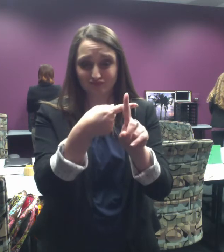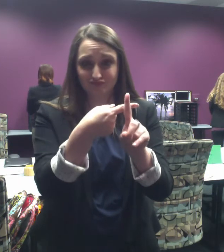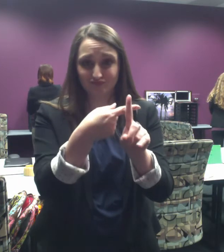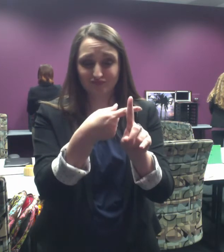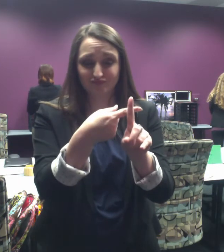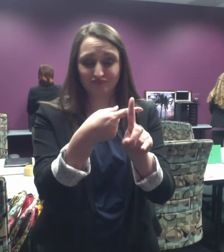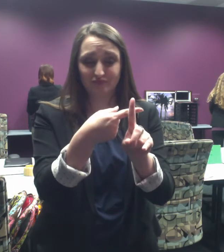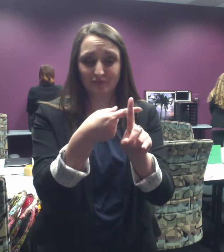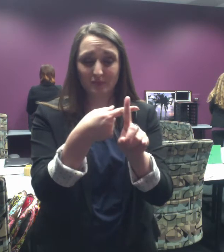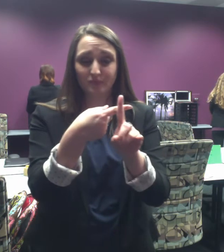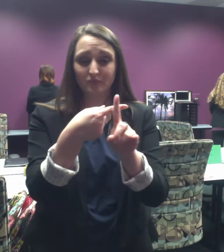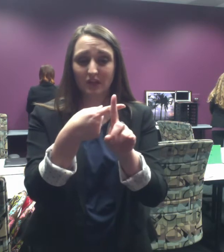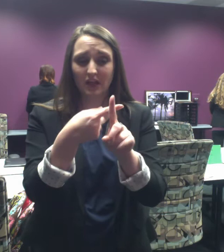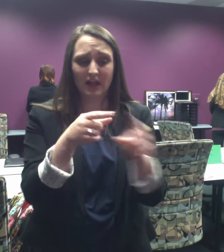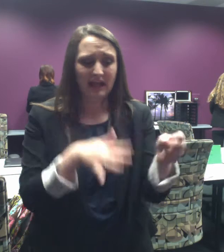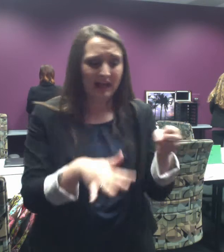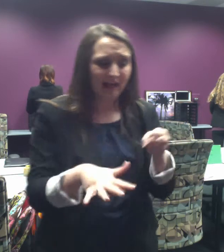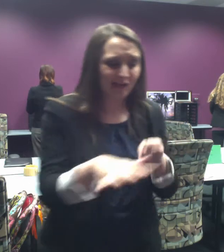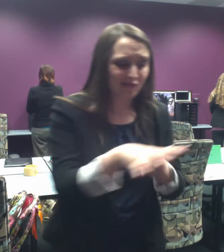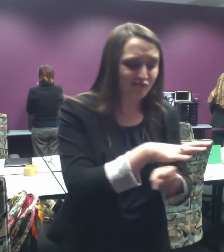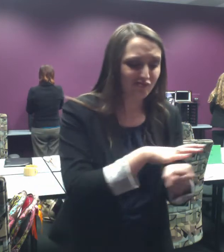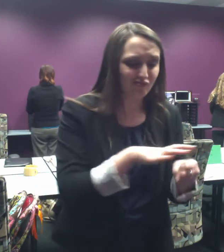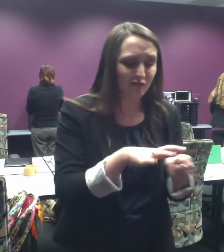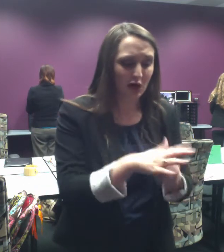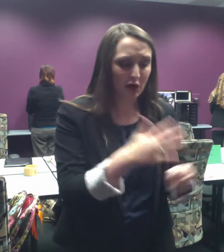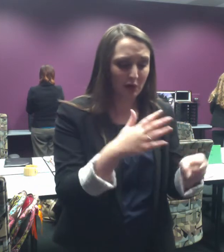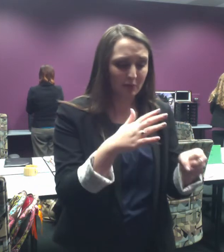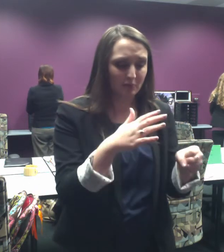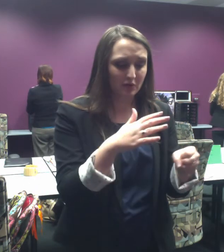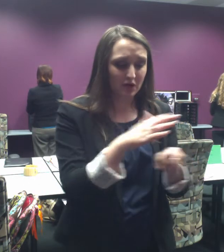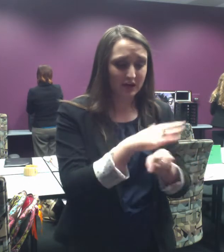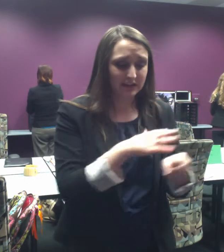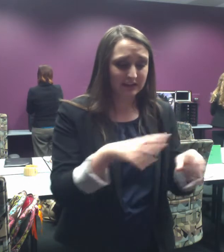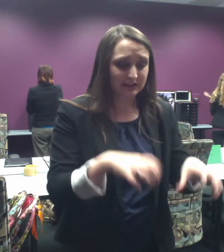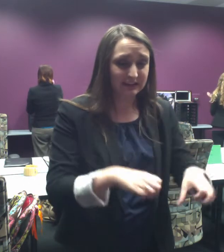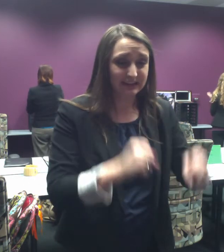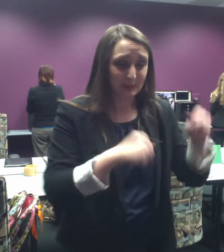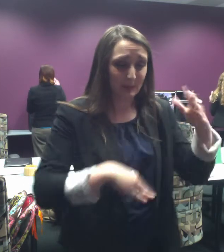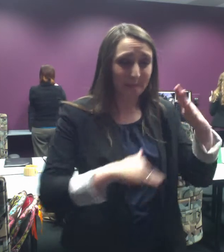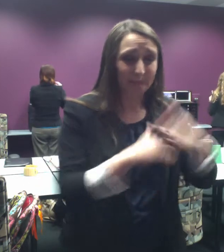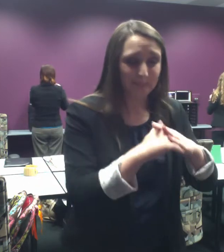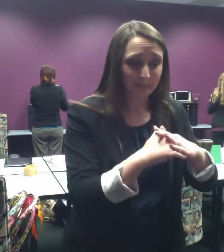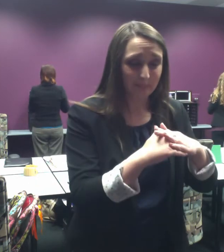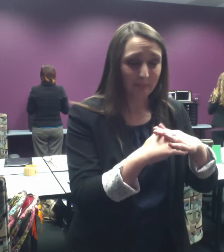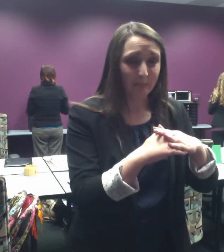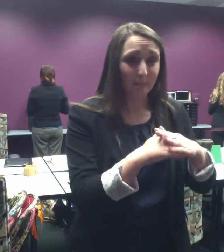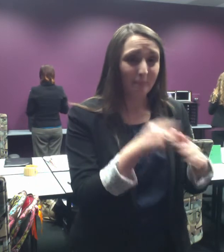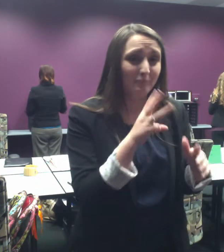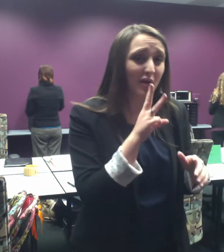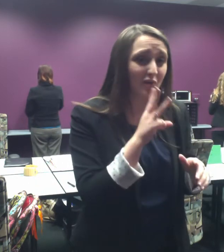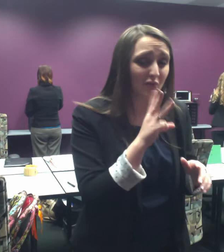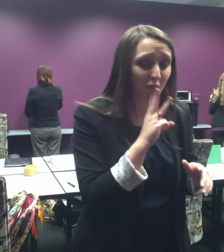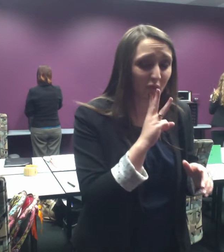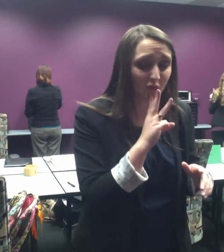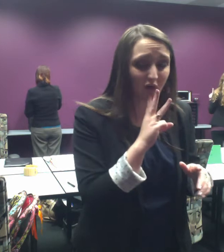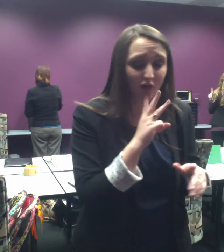Measure of the amount of water vapor actually in the air compared with the maximum that the air can hold at a certain temperature. Now,